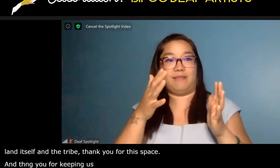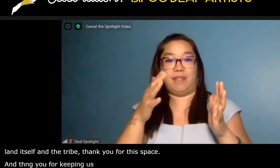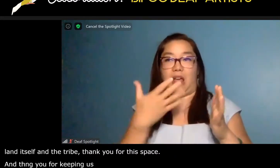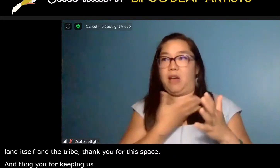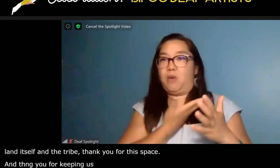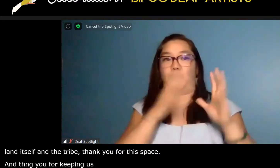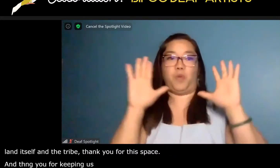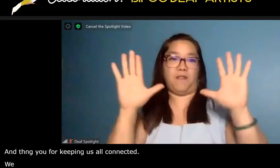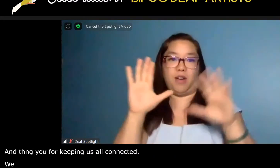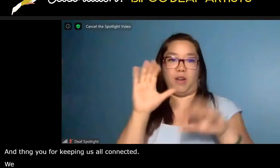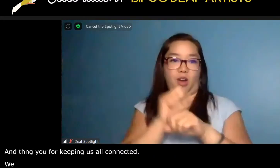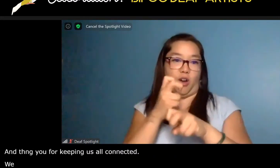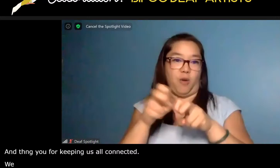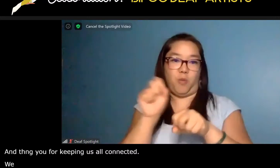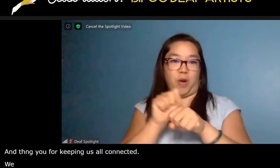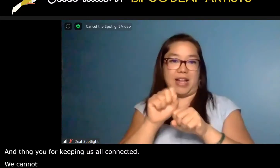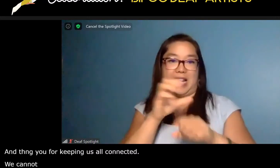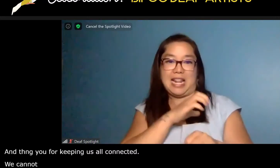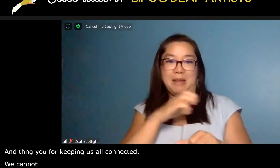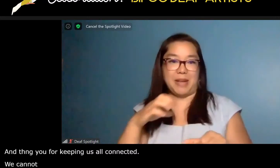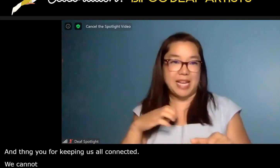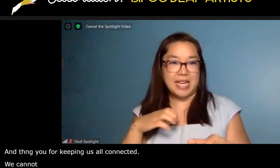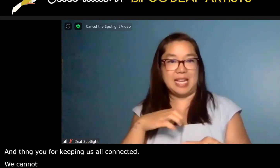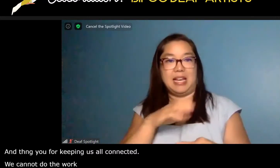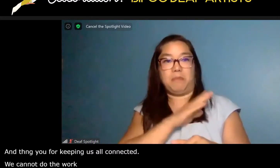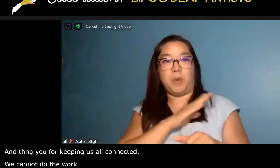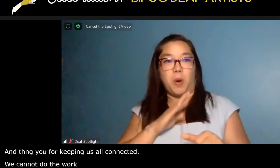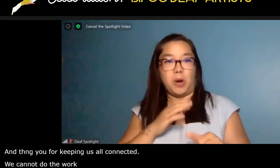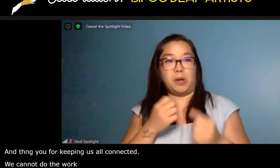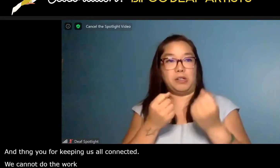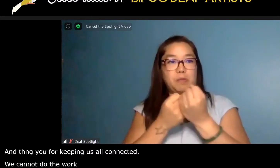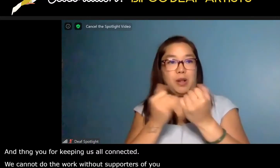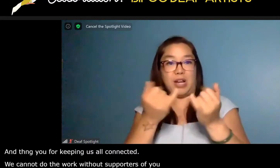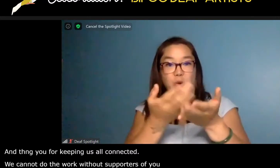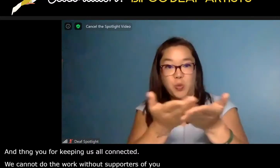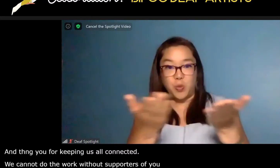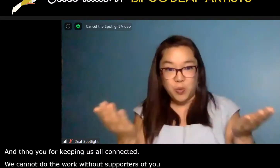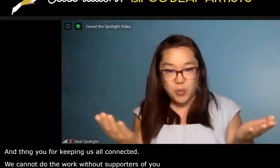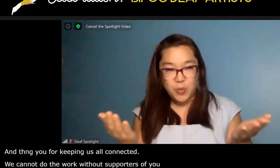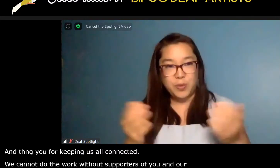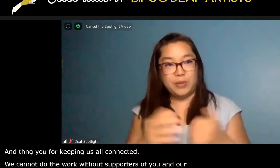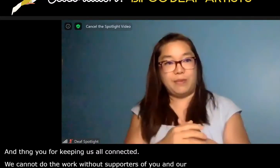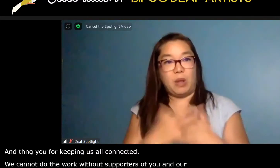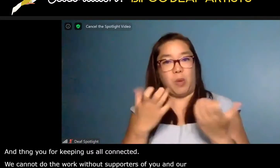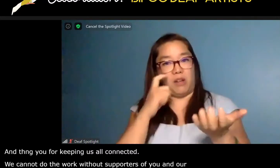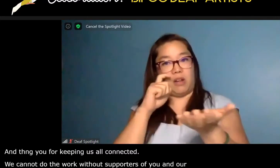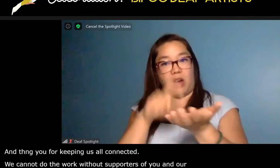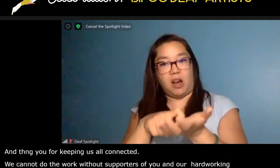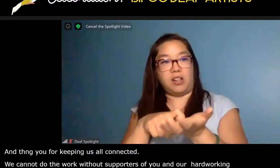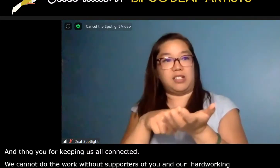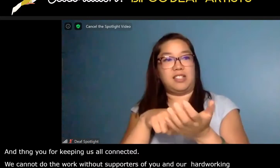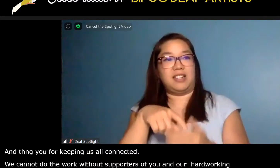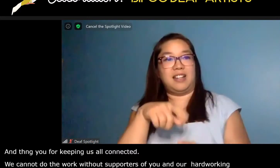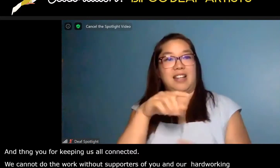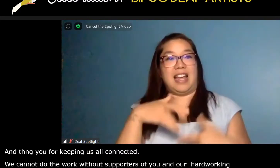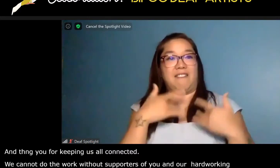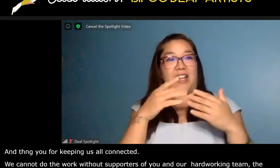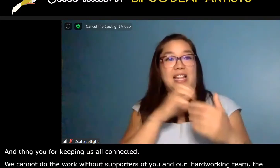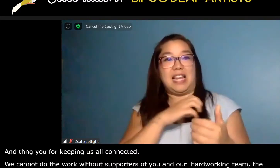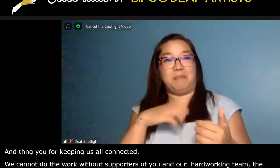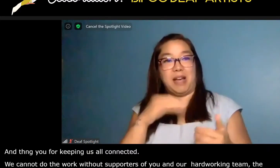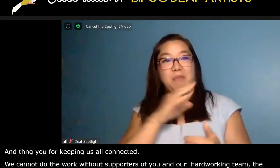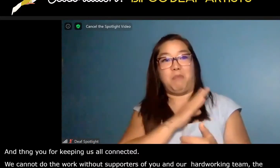supporters like you and our hardworking team, the hardworking committee, the event committee,